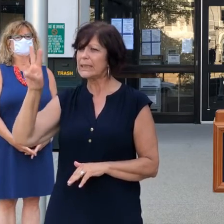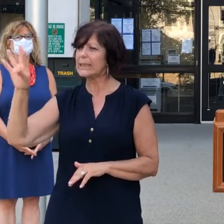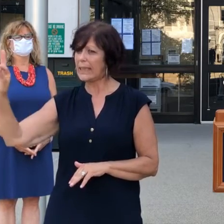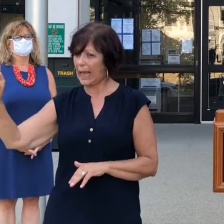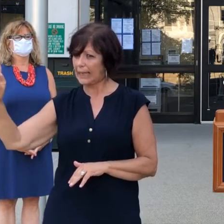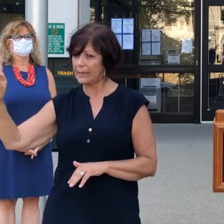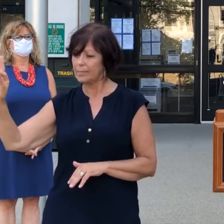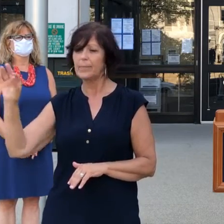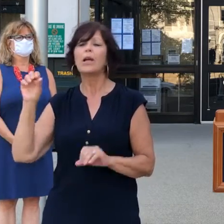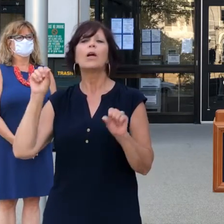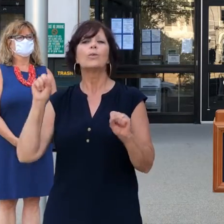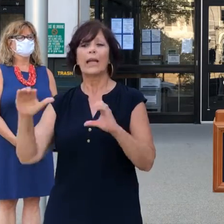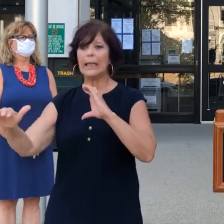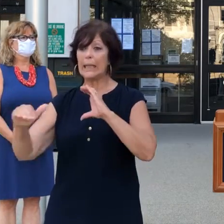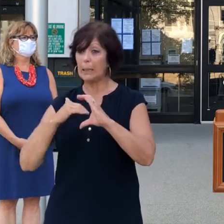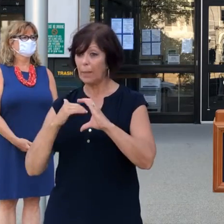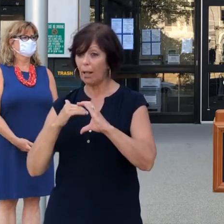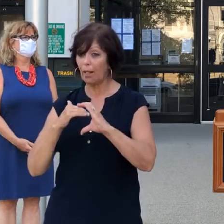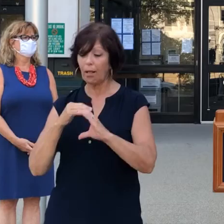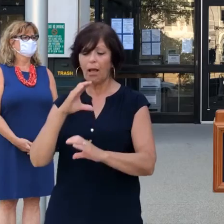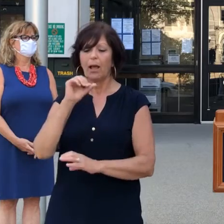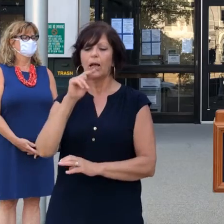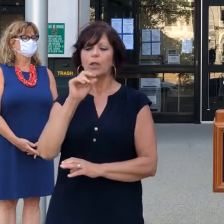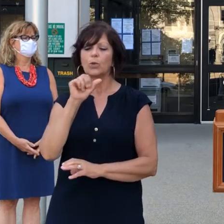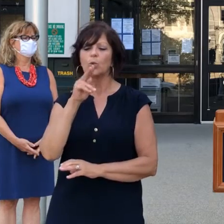716-858-6169. You can email our office at